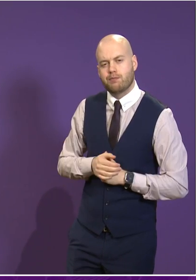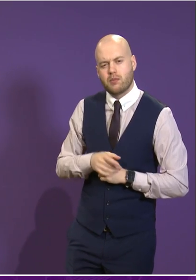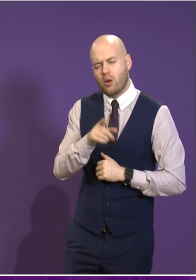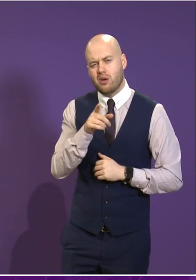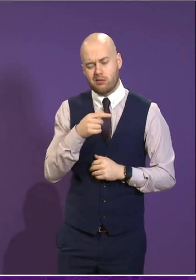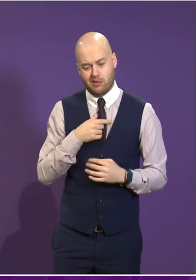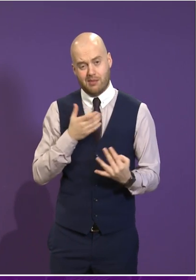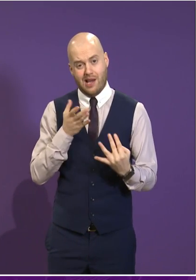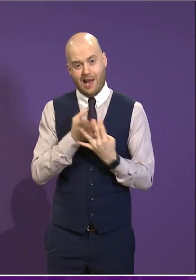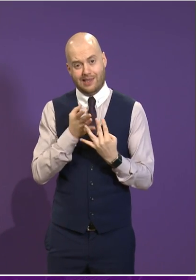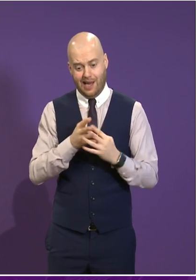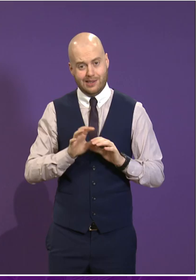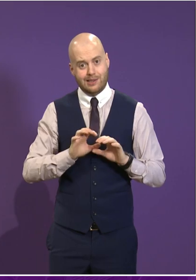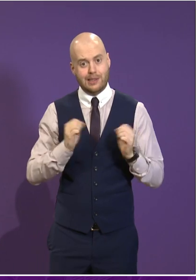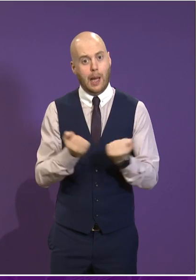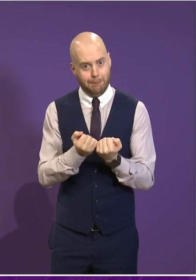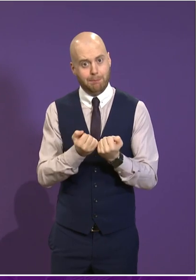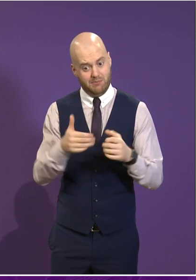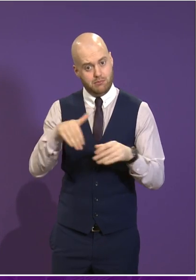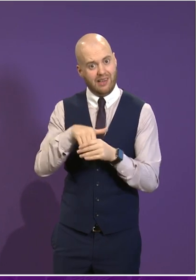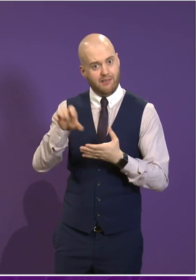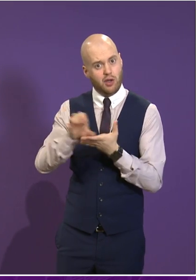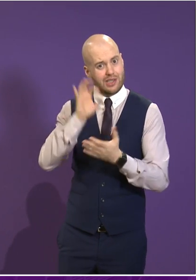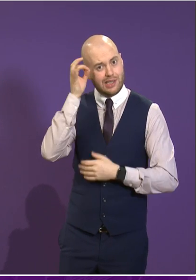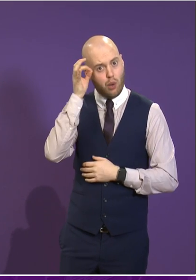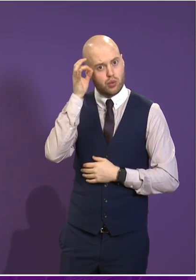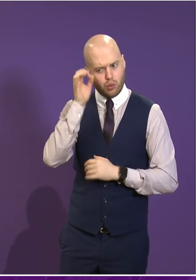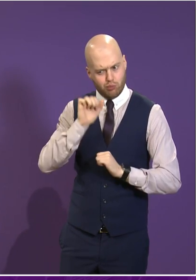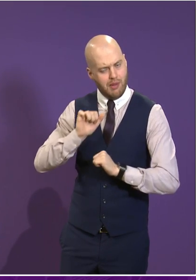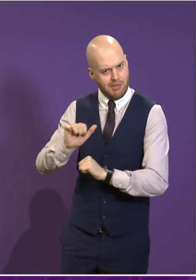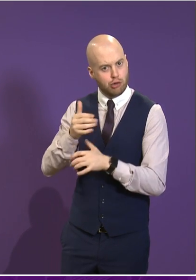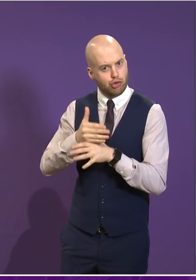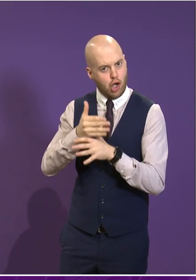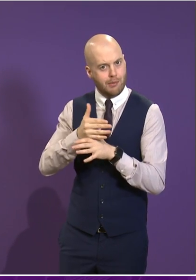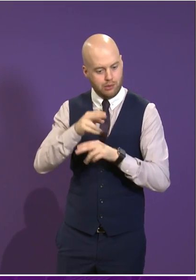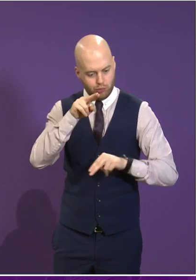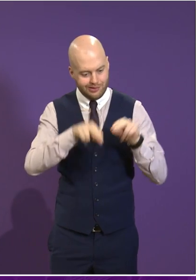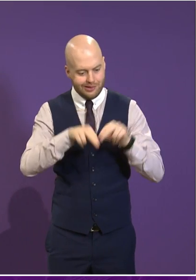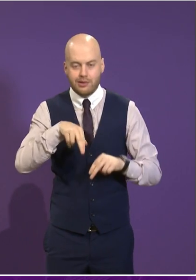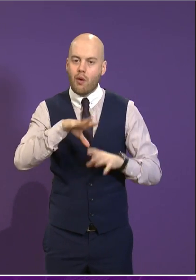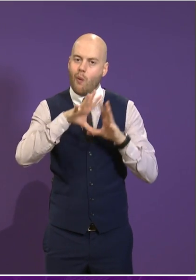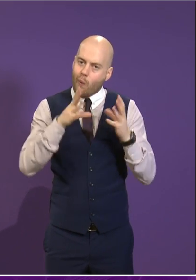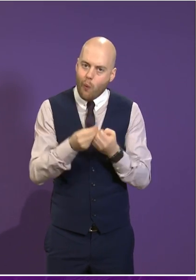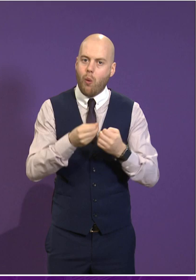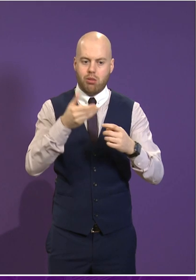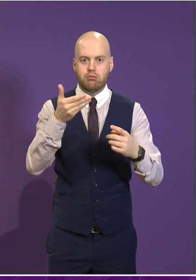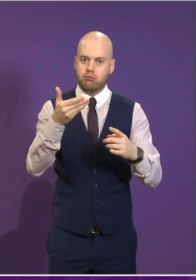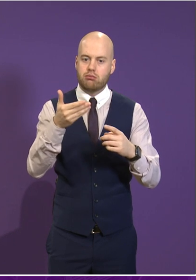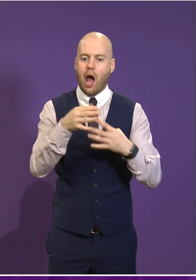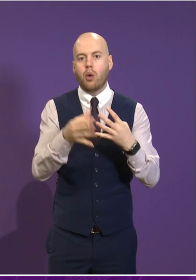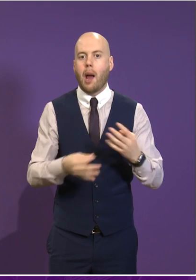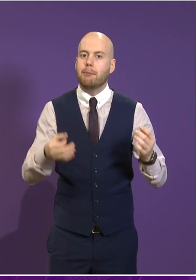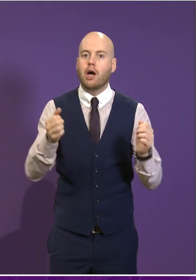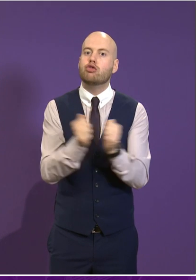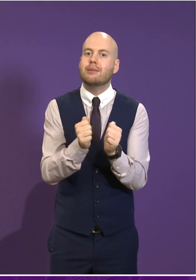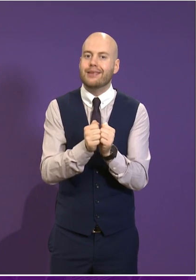key element of our job is to assess every one of the outcome agreements and in terms through a widening access lens